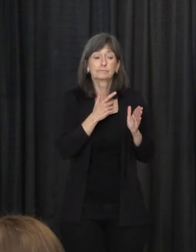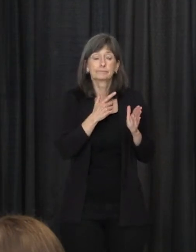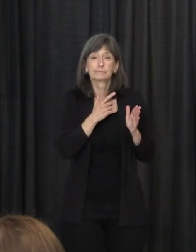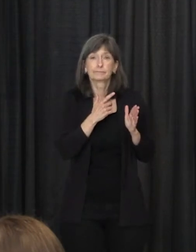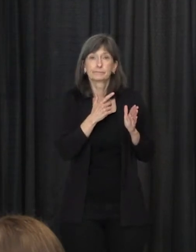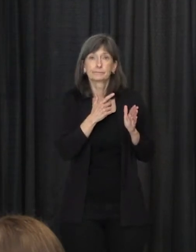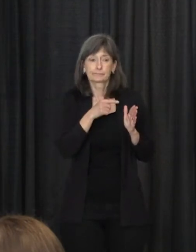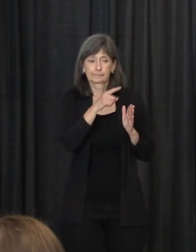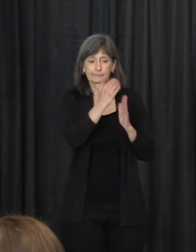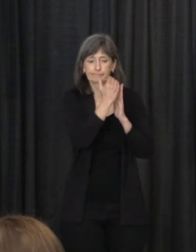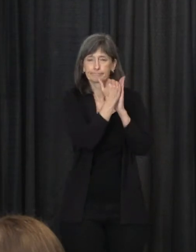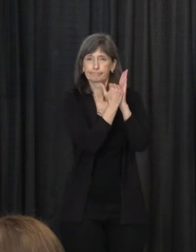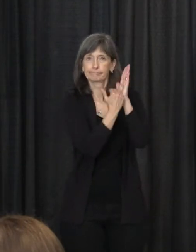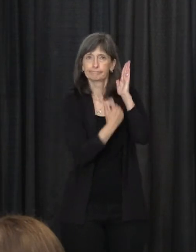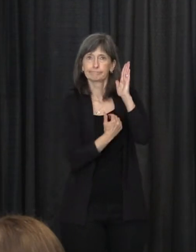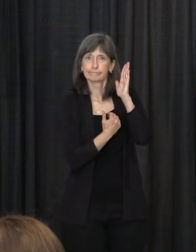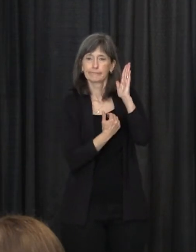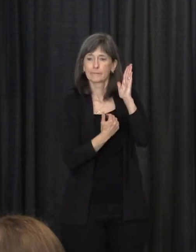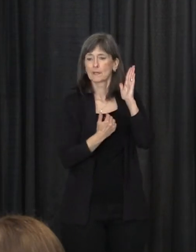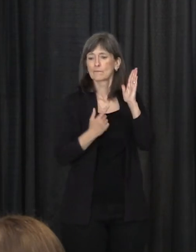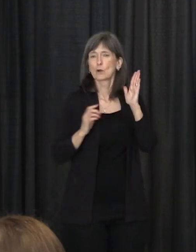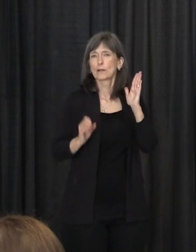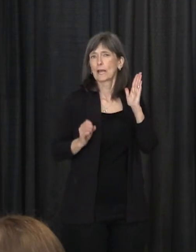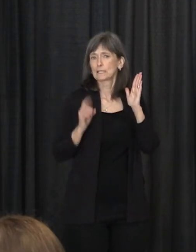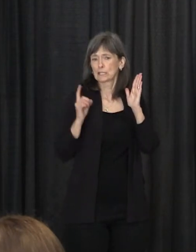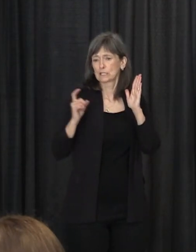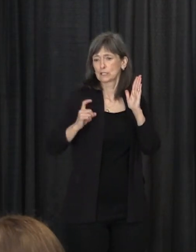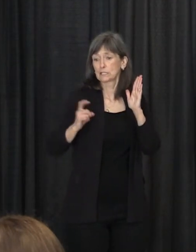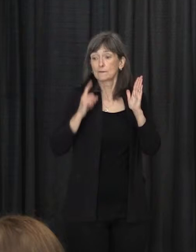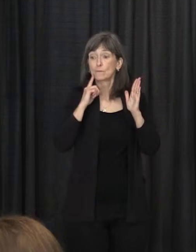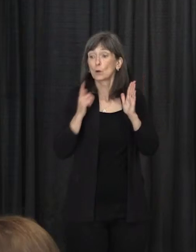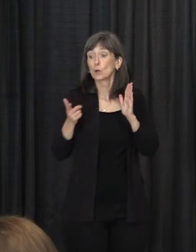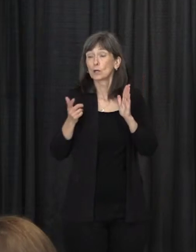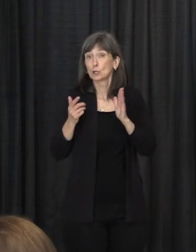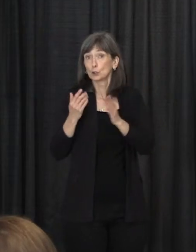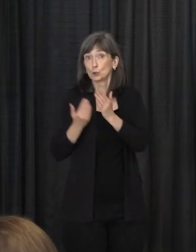meaningful response to the educational needs of newcomers,